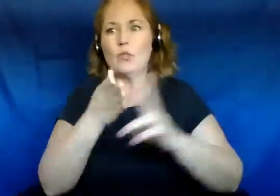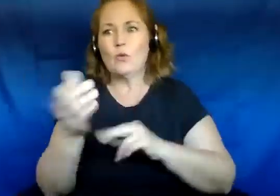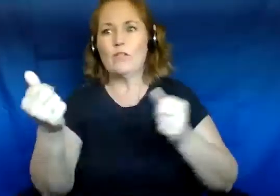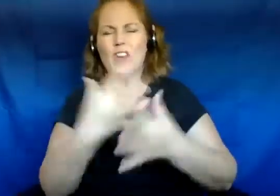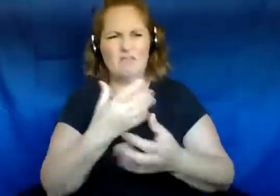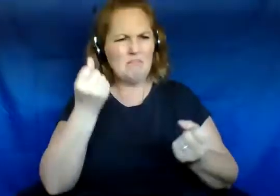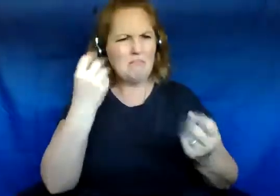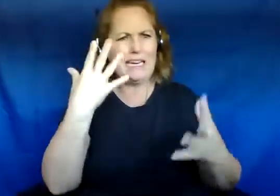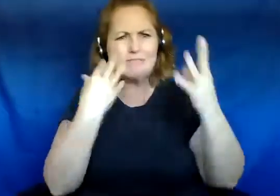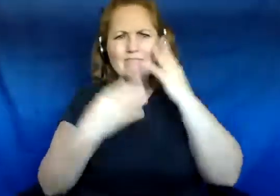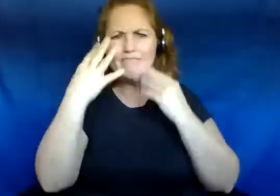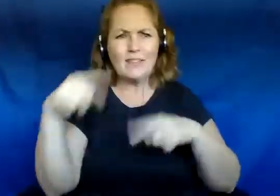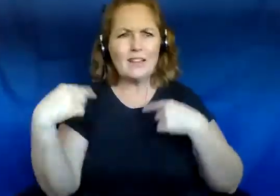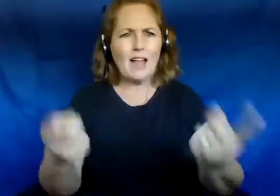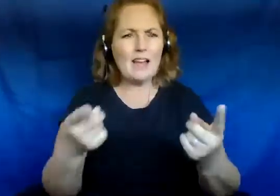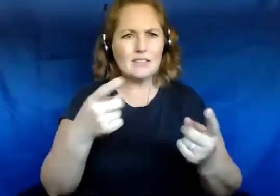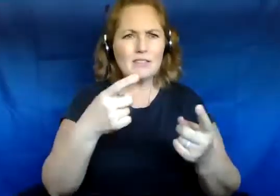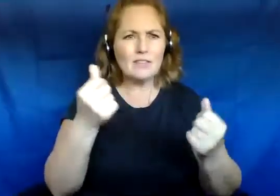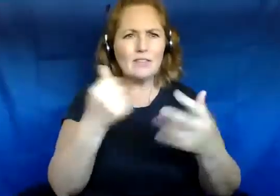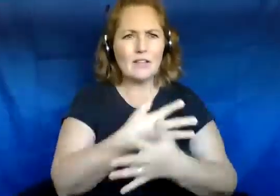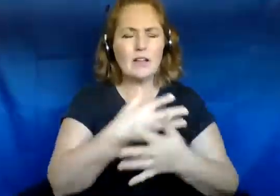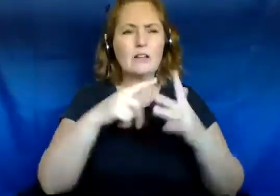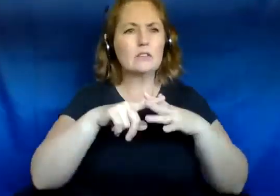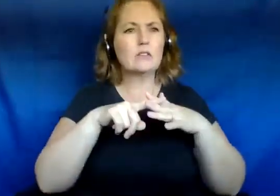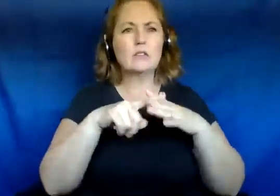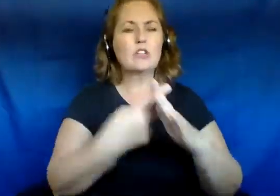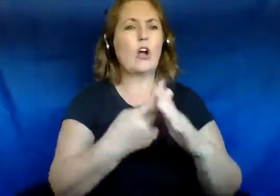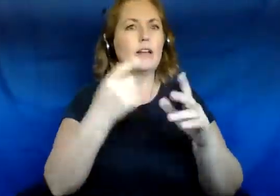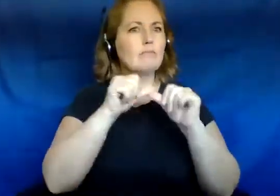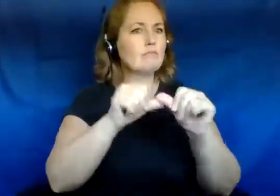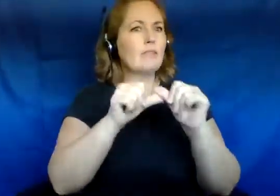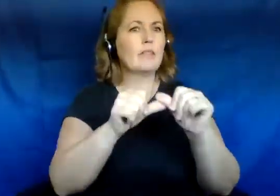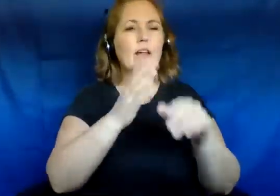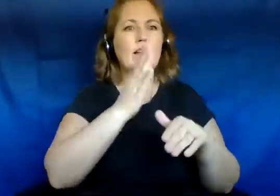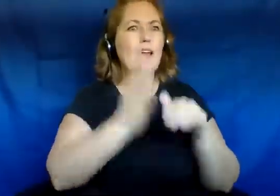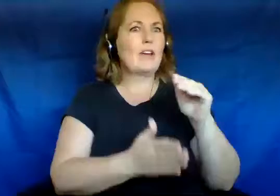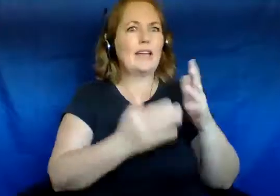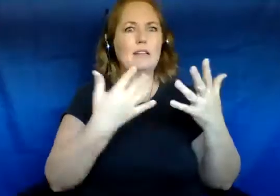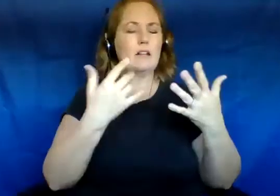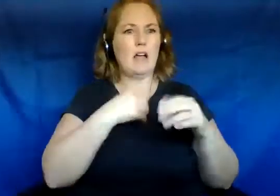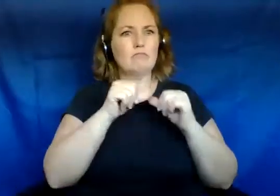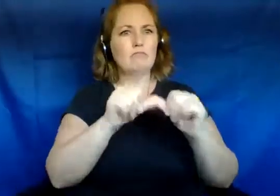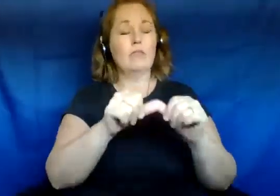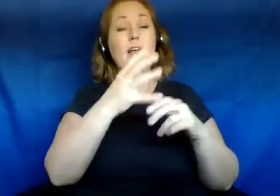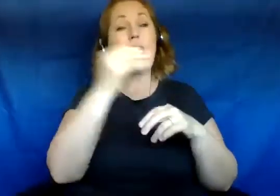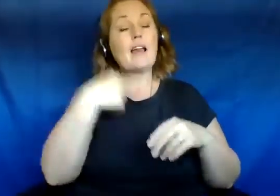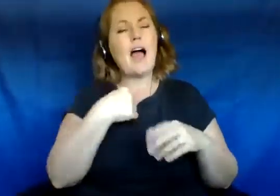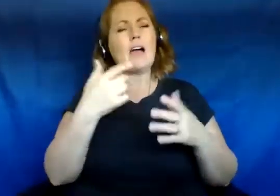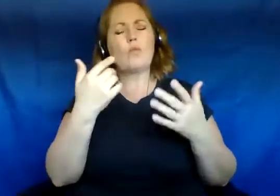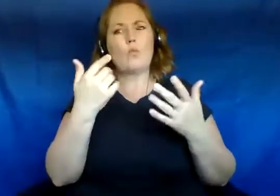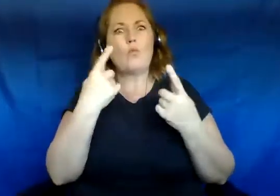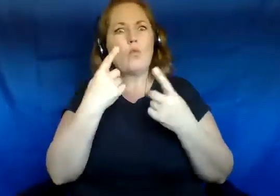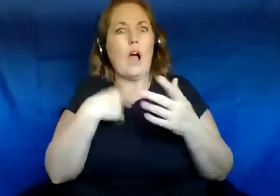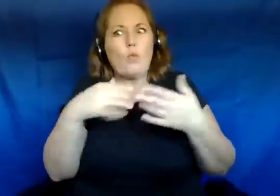years. I've watched my husband come so near death so many times.